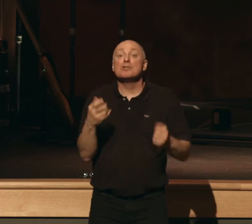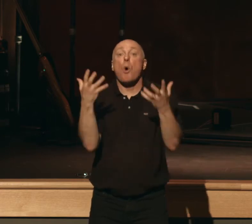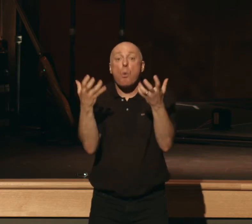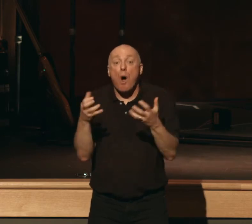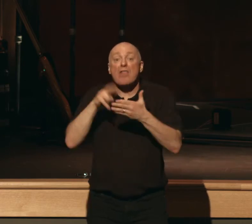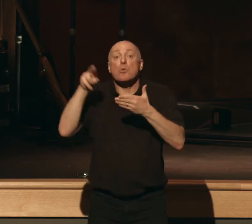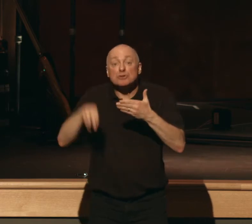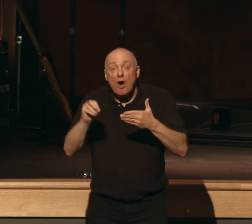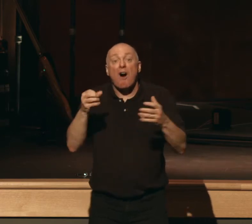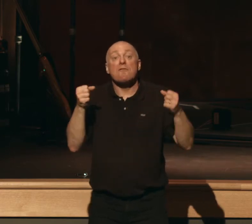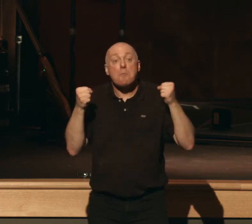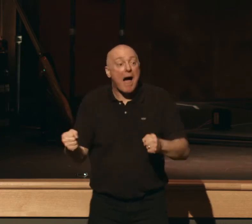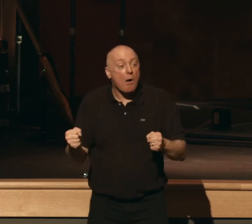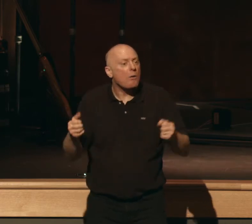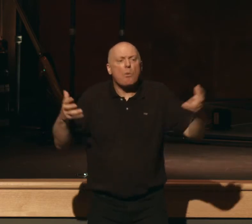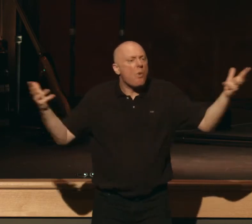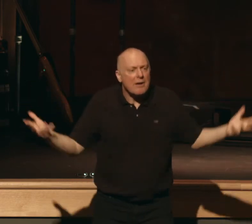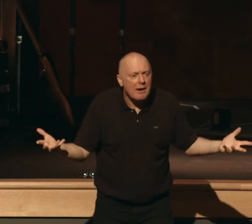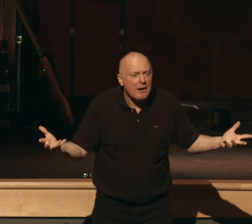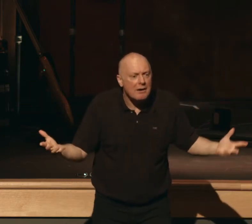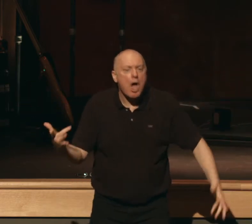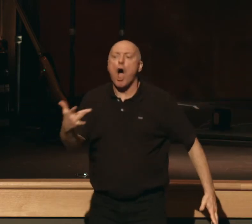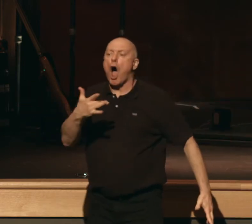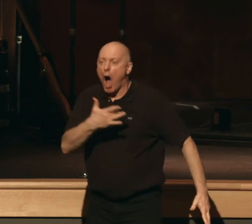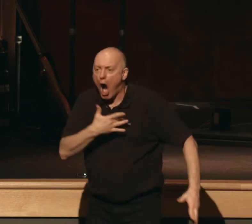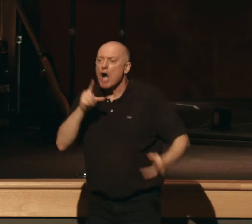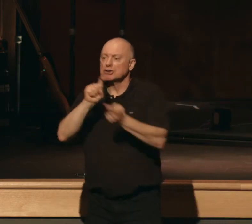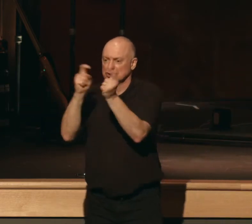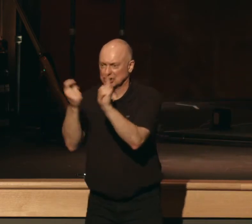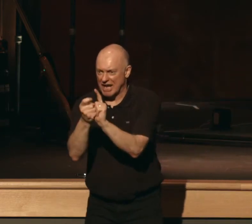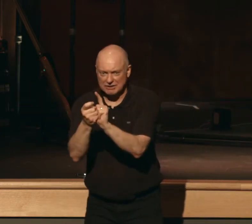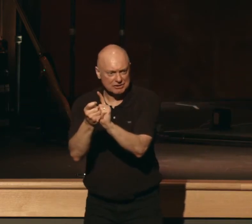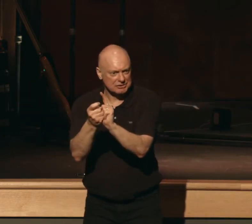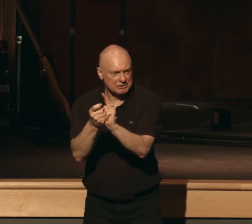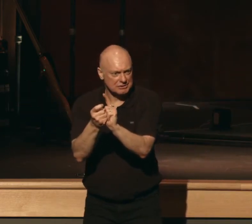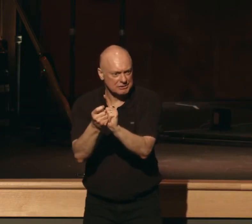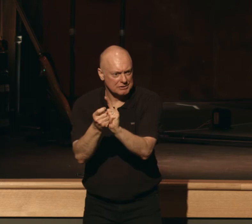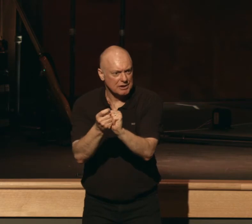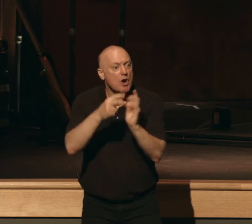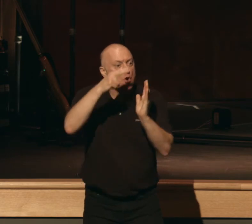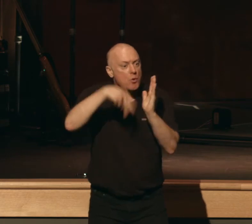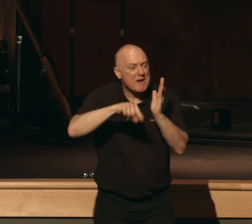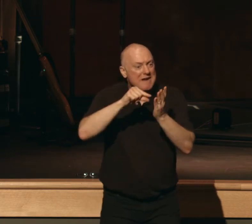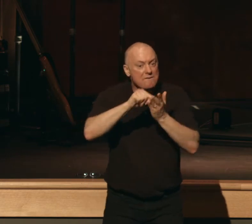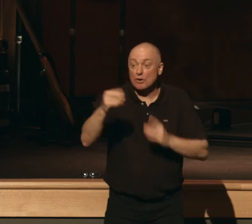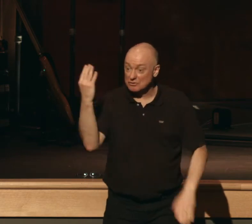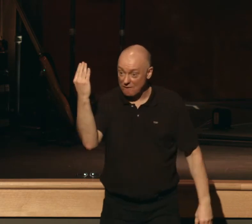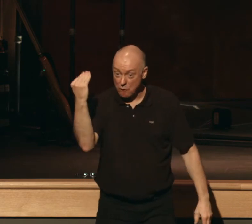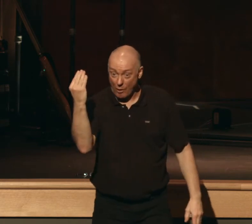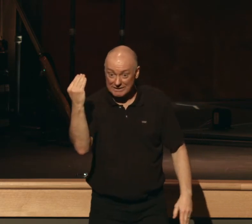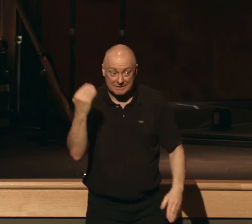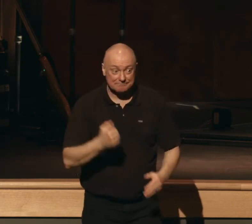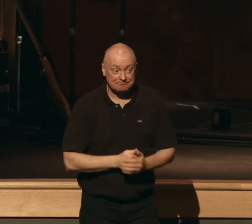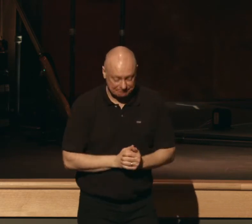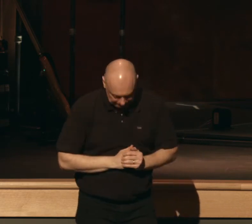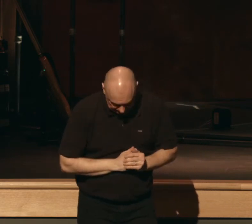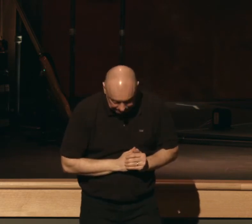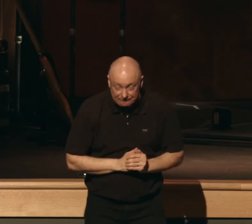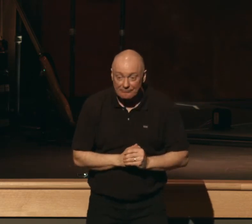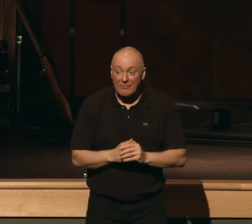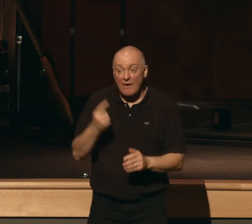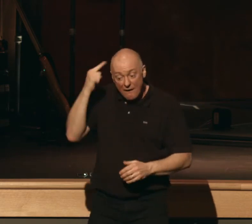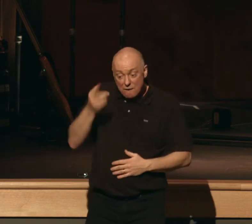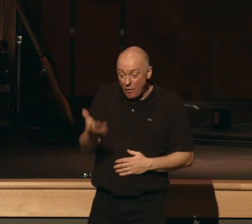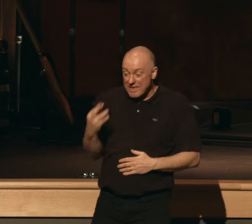the result of power, which is this, heart change. Have a look back at verse 14. For